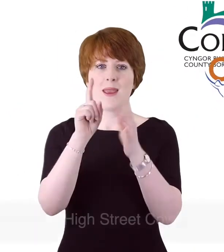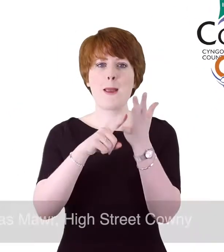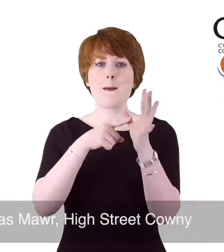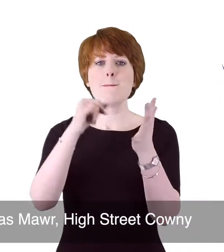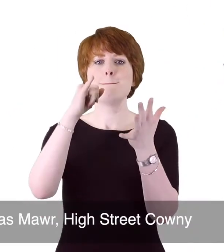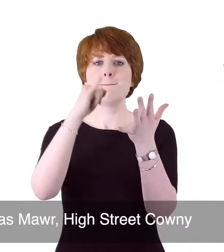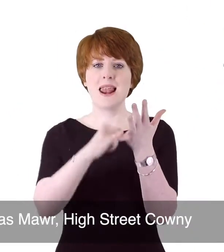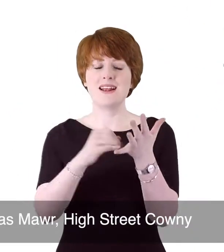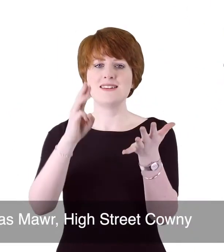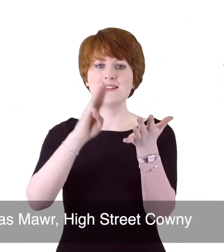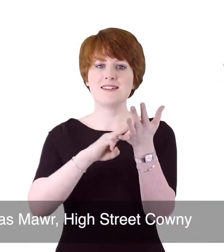Plas Mawr High Street, Conwy.